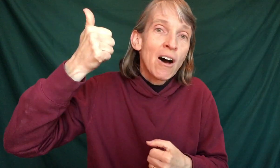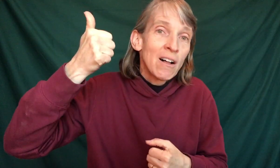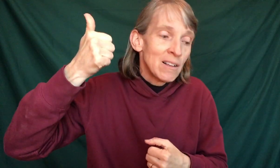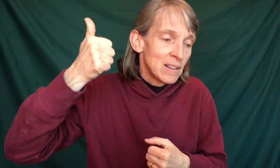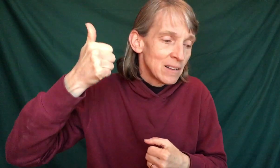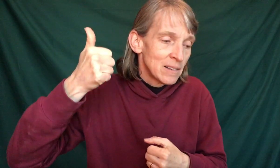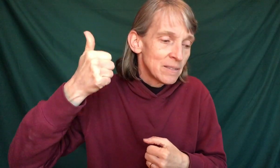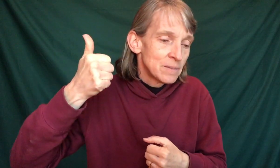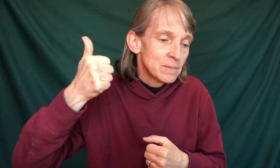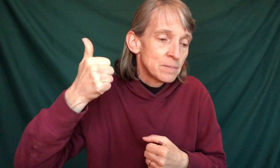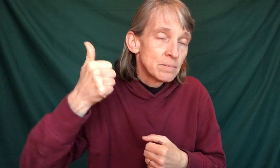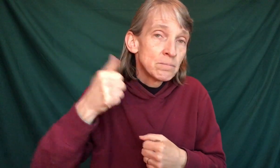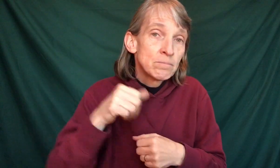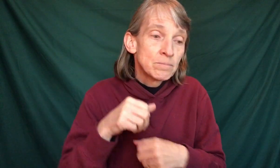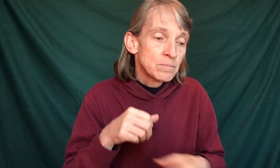all.